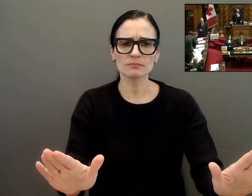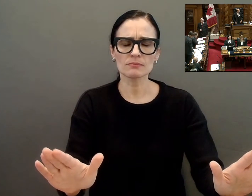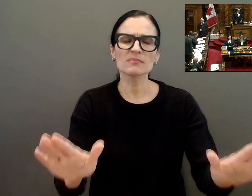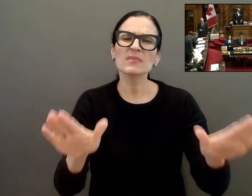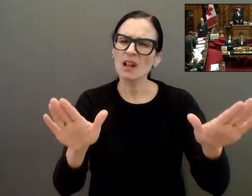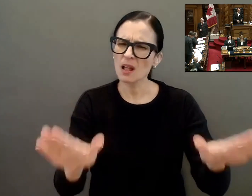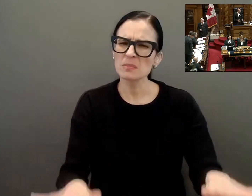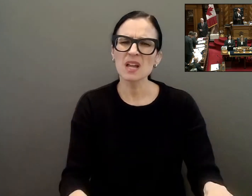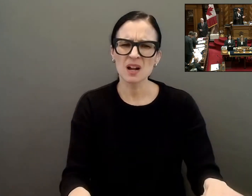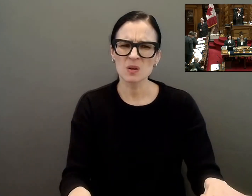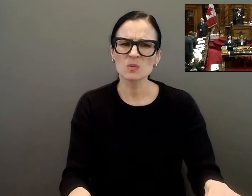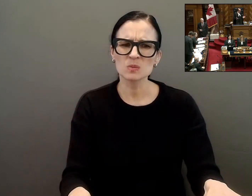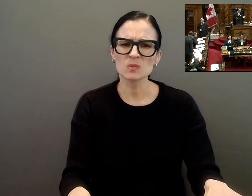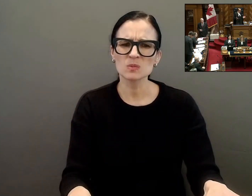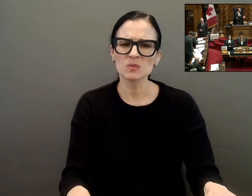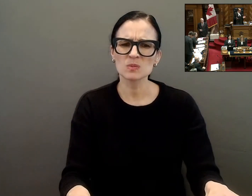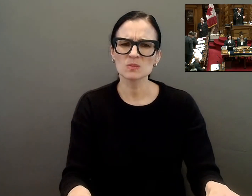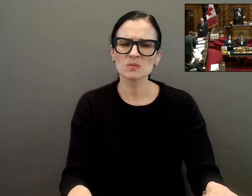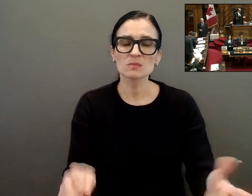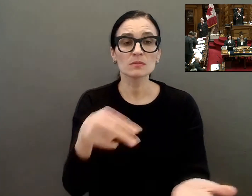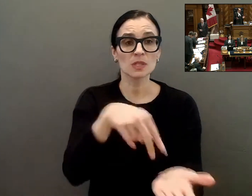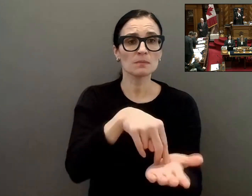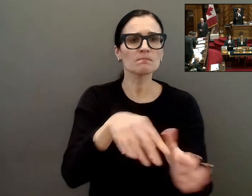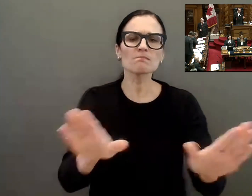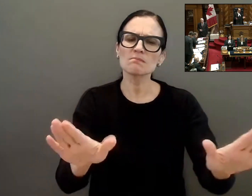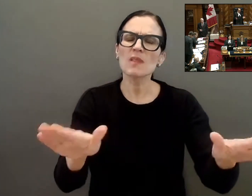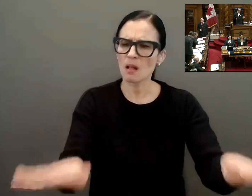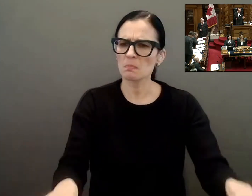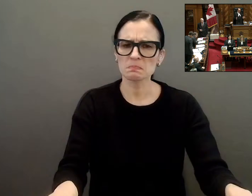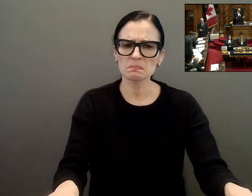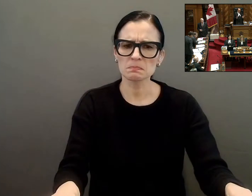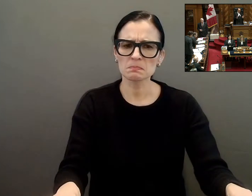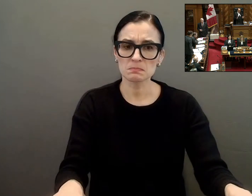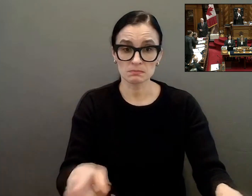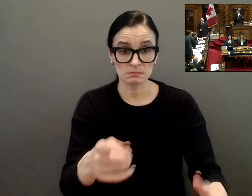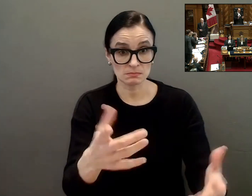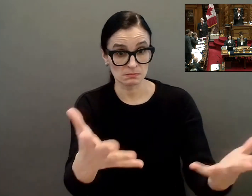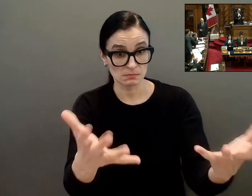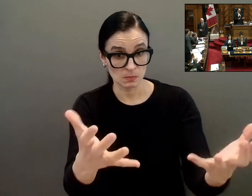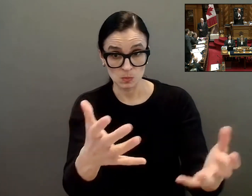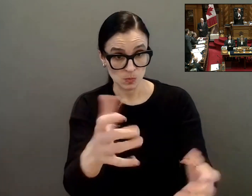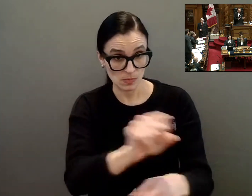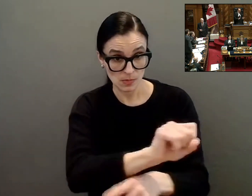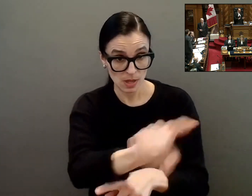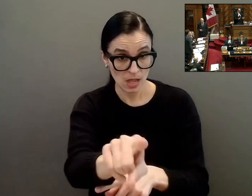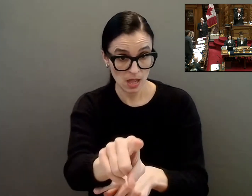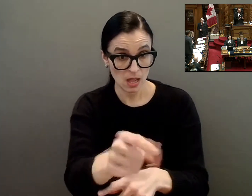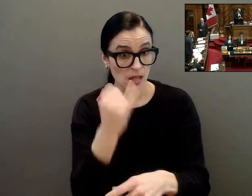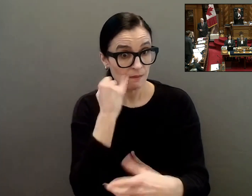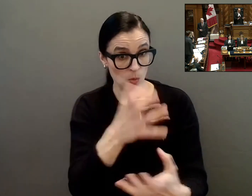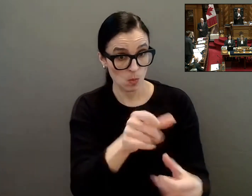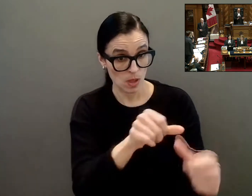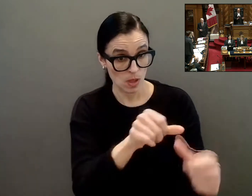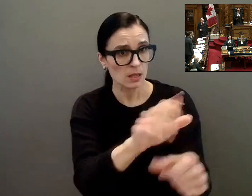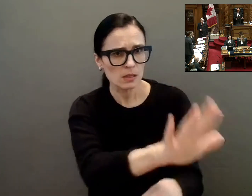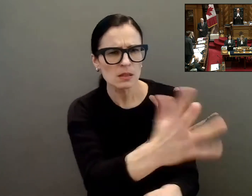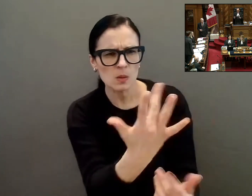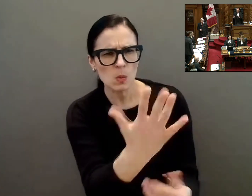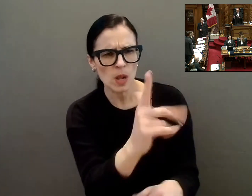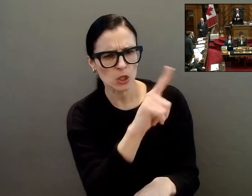Members, you want to ask a question or anybody else? If not, wait for your turn. We'll take care